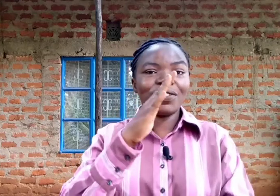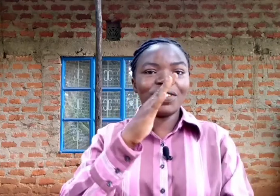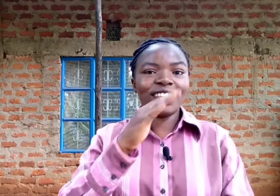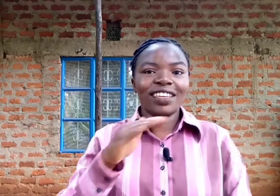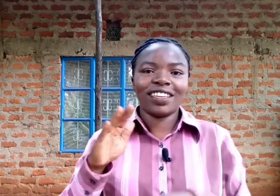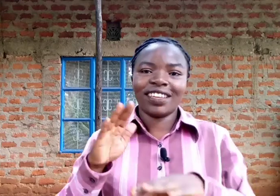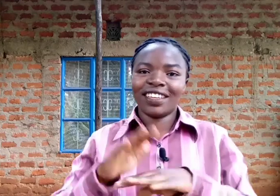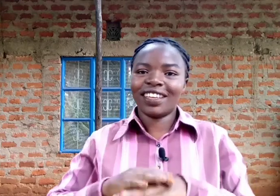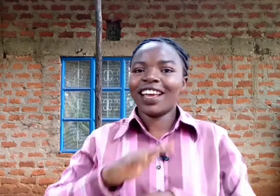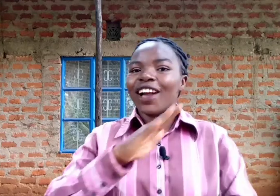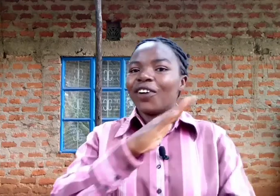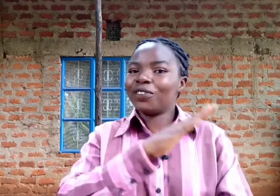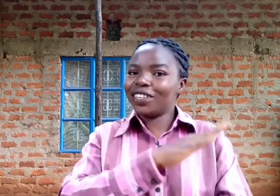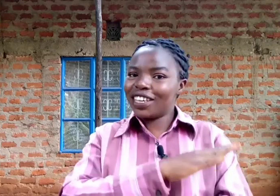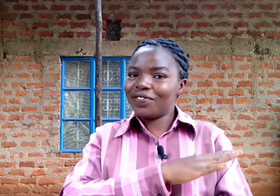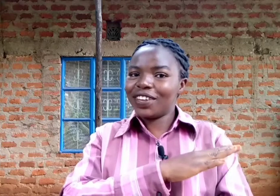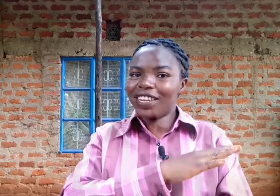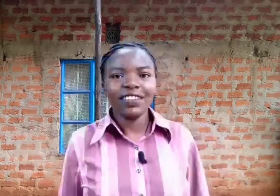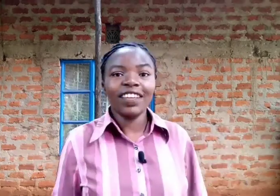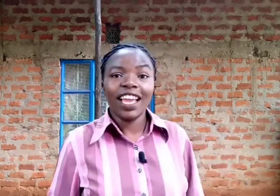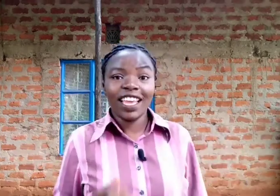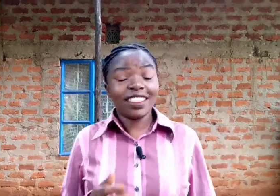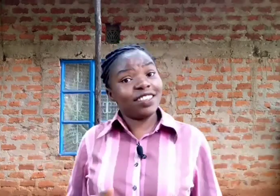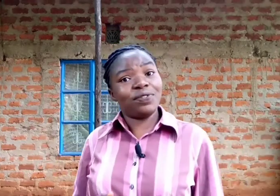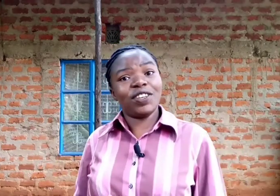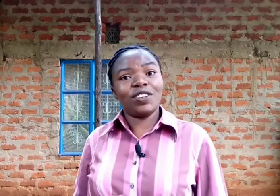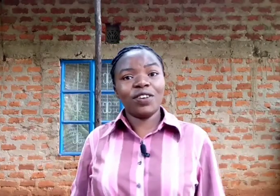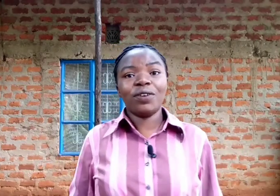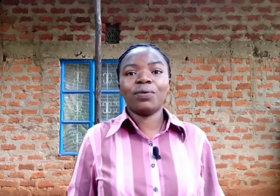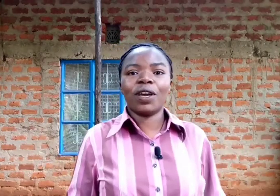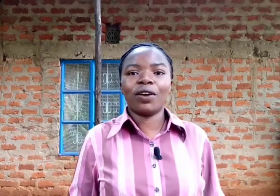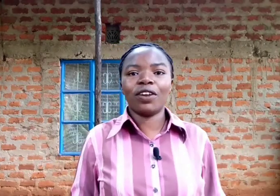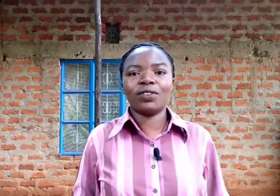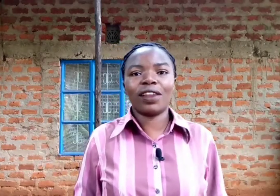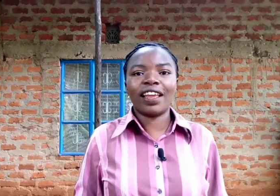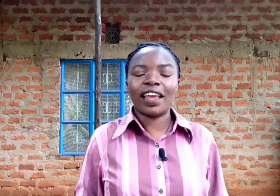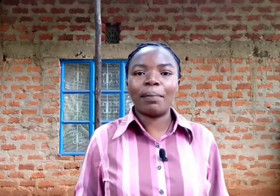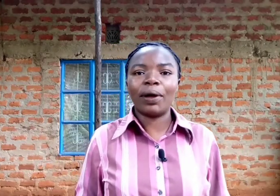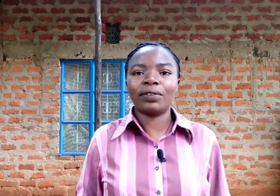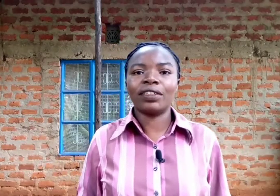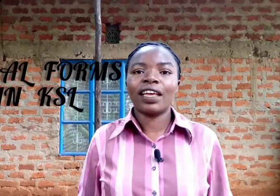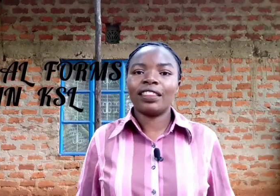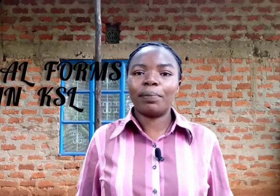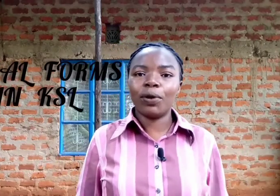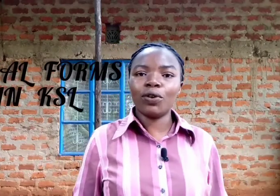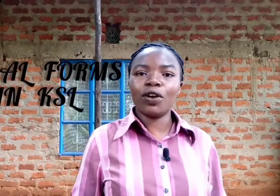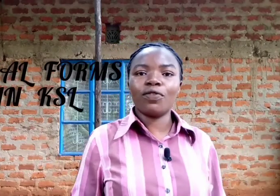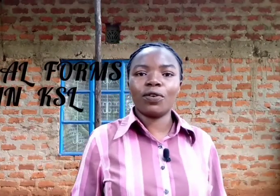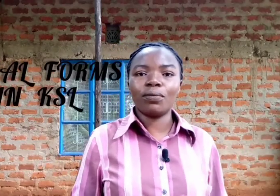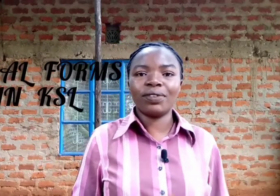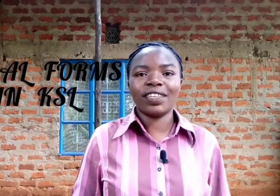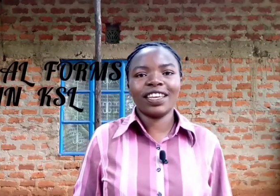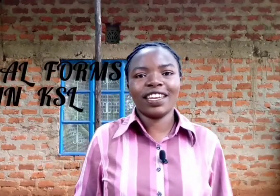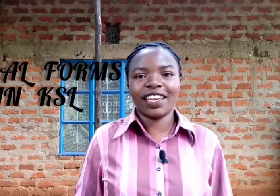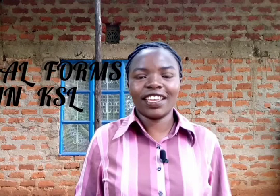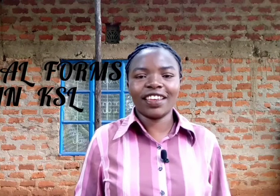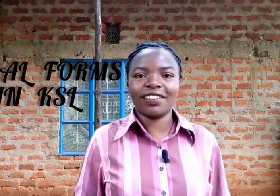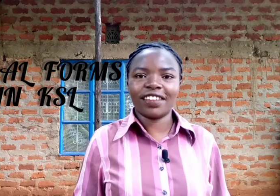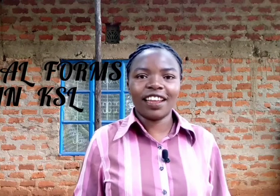good evening in this video we are going to learn about the plural forms in Kenyan sign